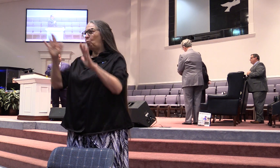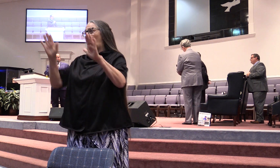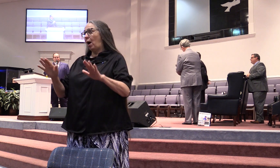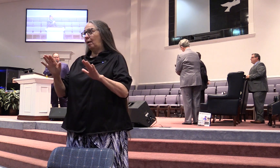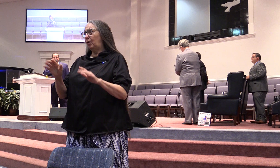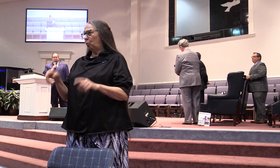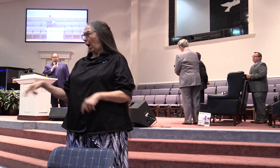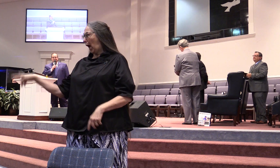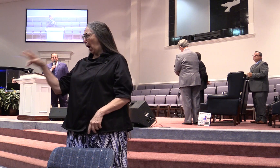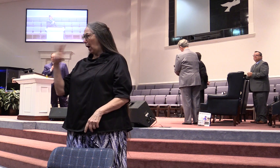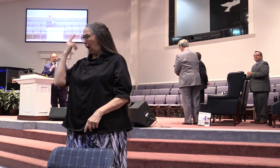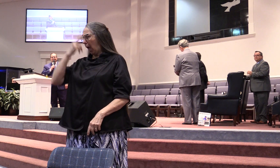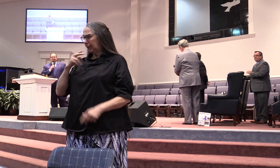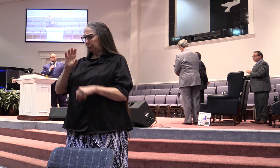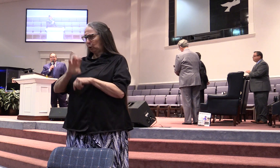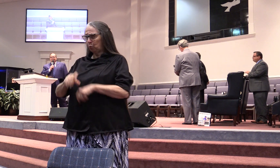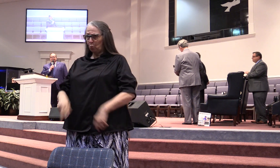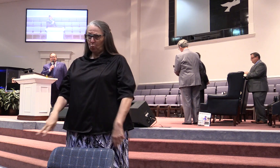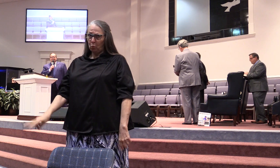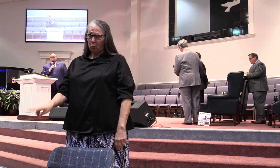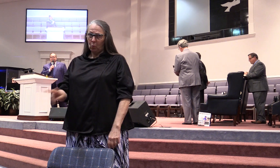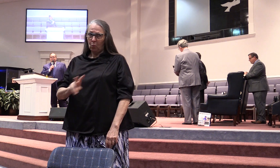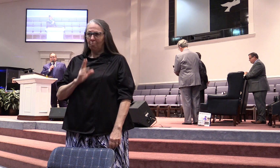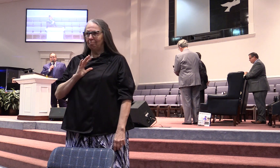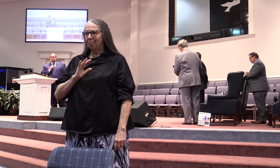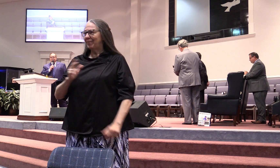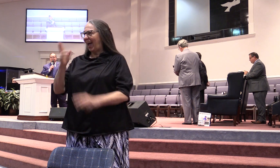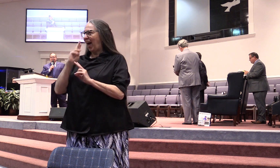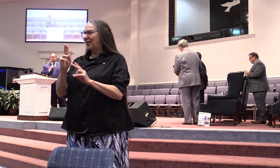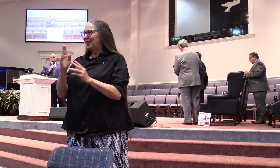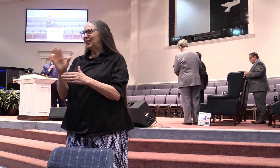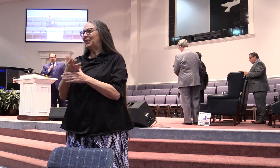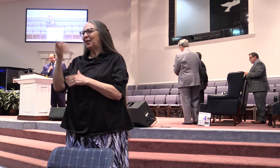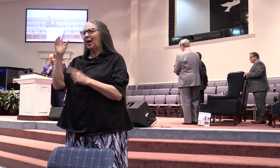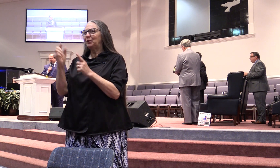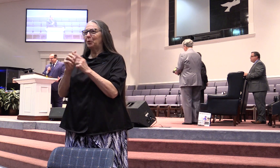wonderful looking group of people. And I'm honored to share the word of the Lord with you today.